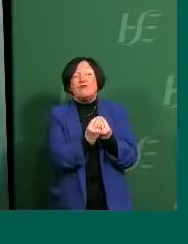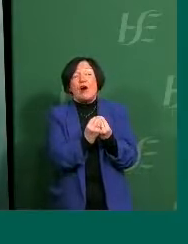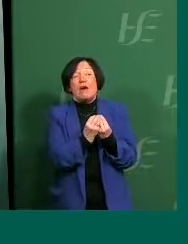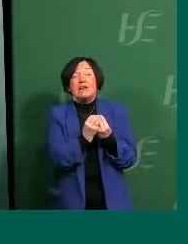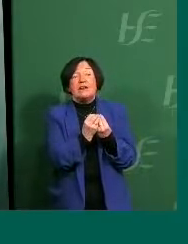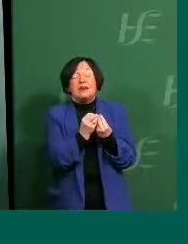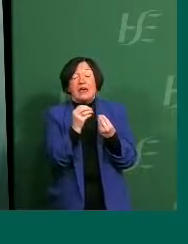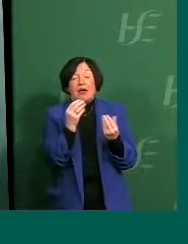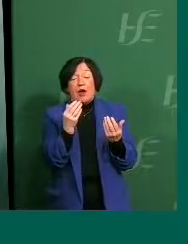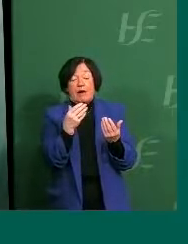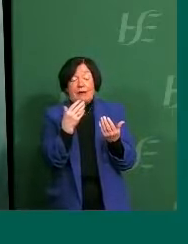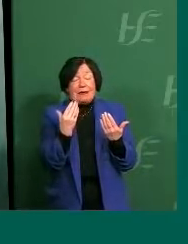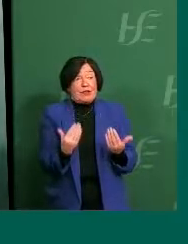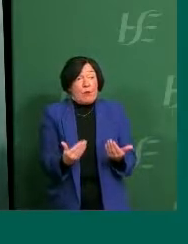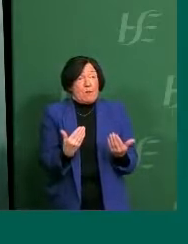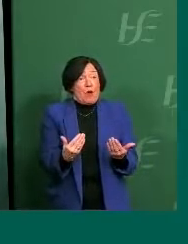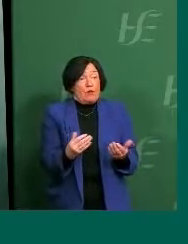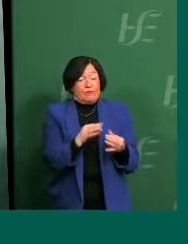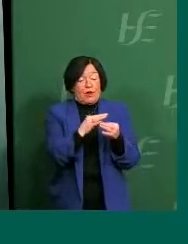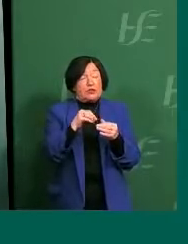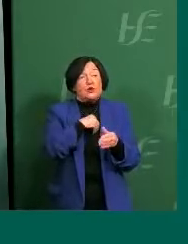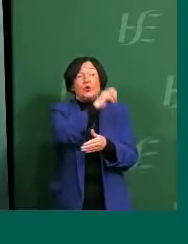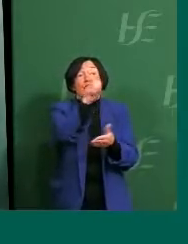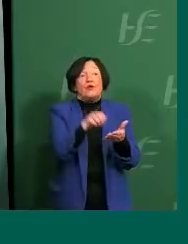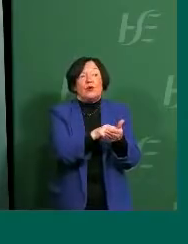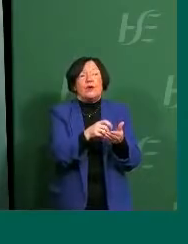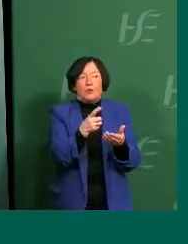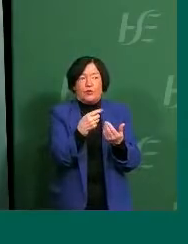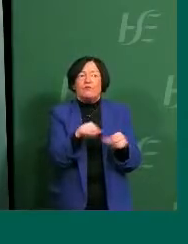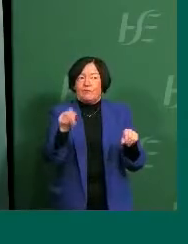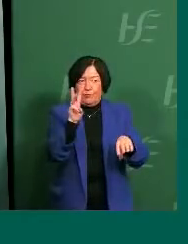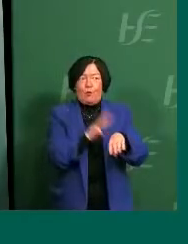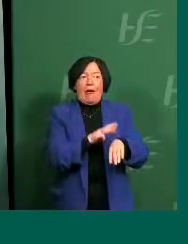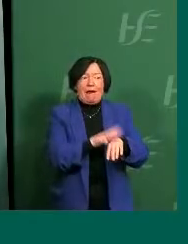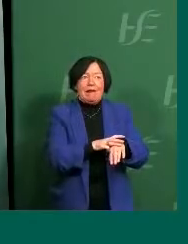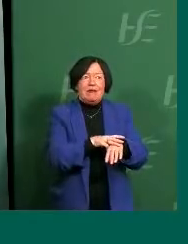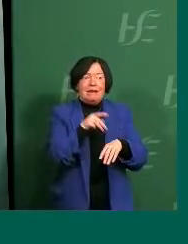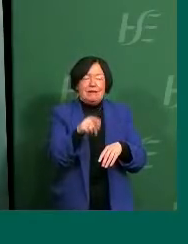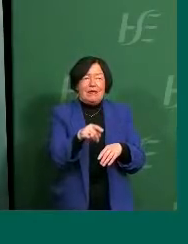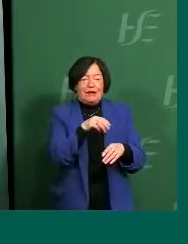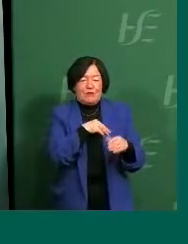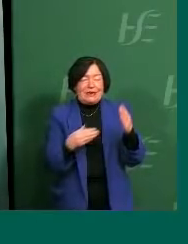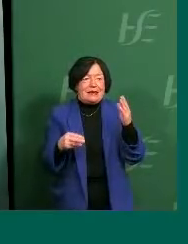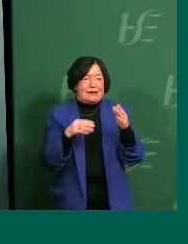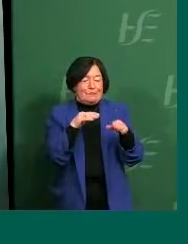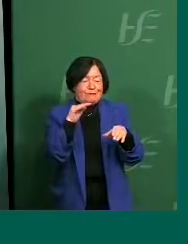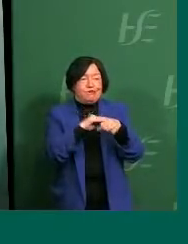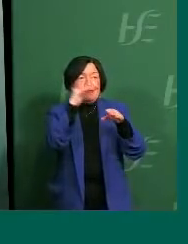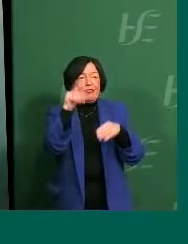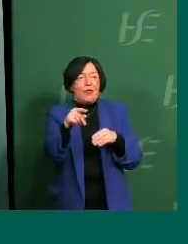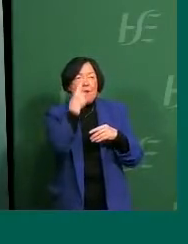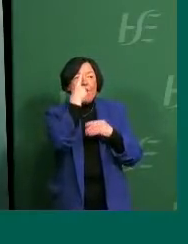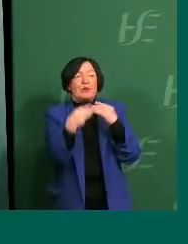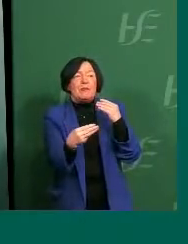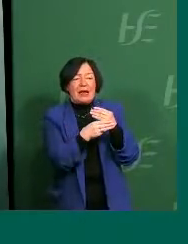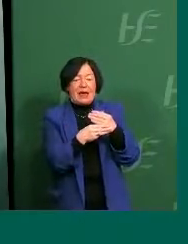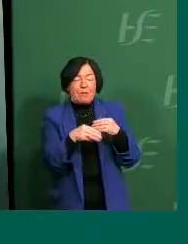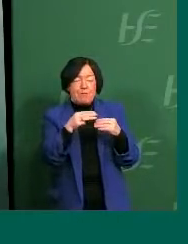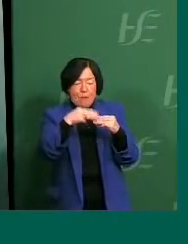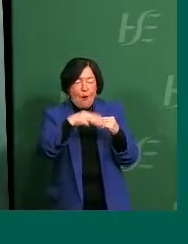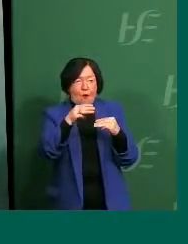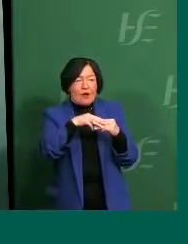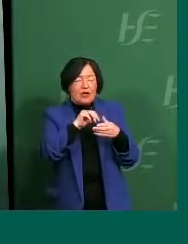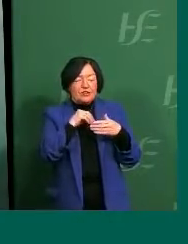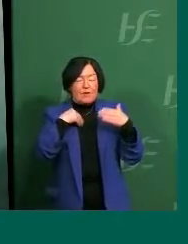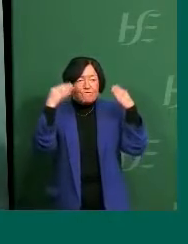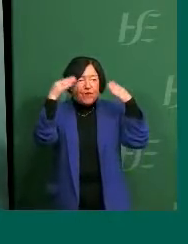suppose, terms of where we're at relative to Europe, we're doing really well in terms of hitting the million and going over that. And obviously our focus at the moment is to